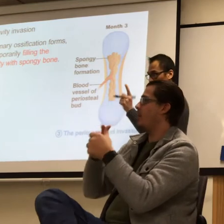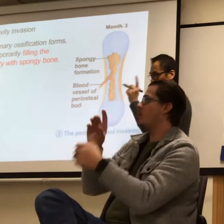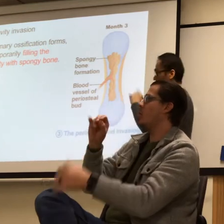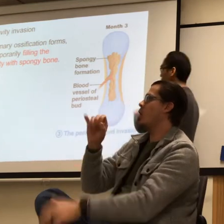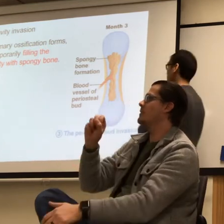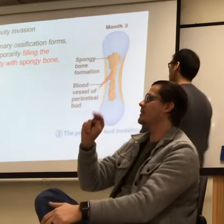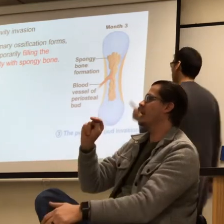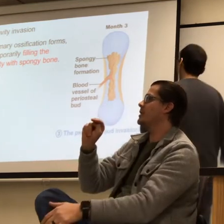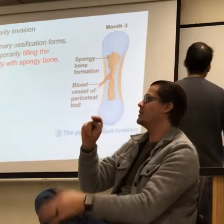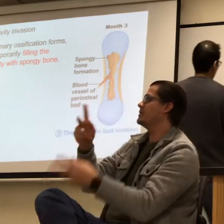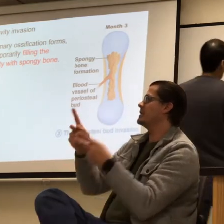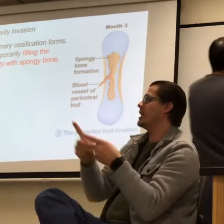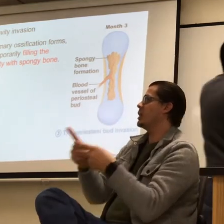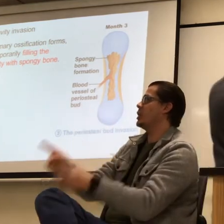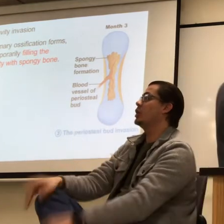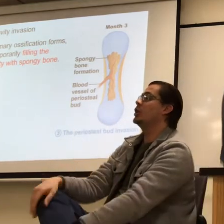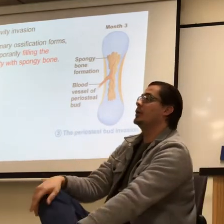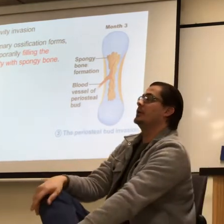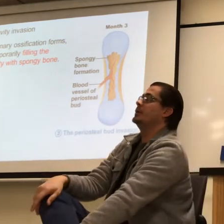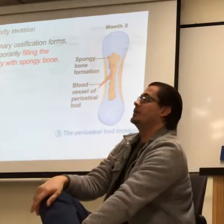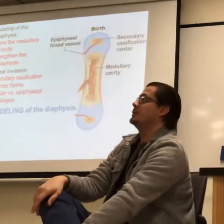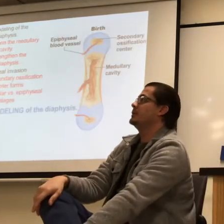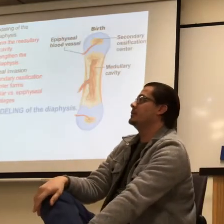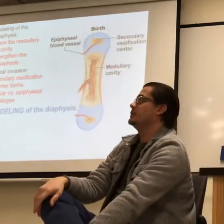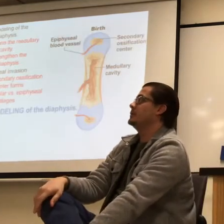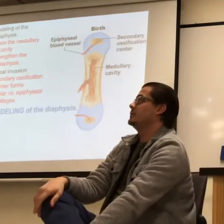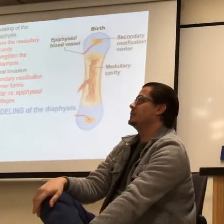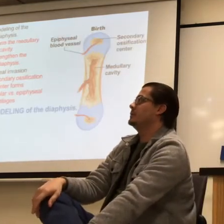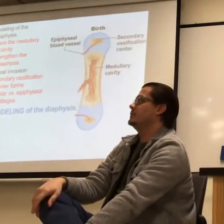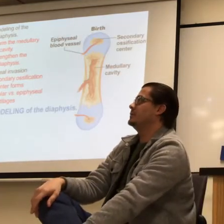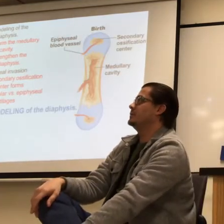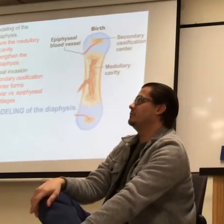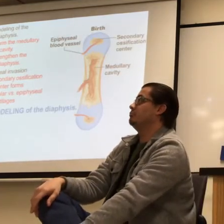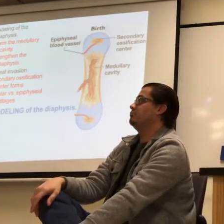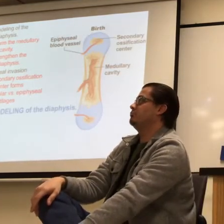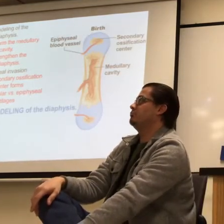center. Okay, so I'll put that, add that on here before I move on.